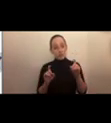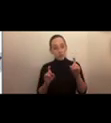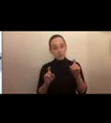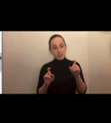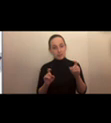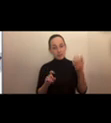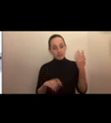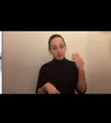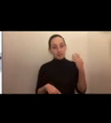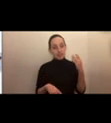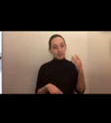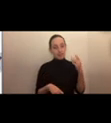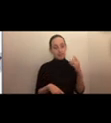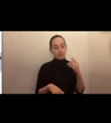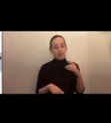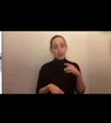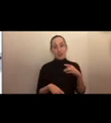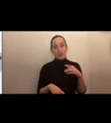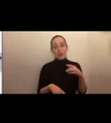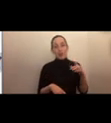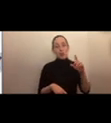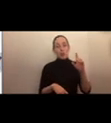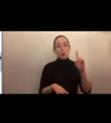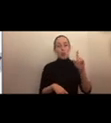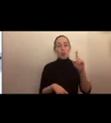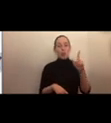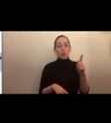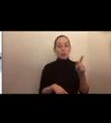hopeless about the future.